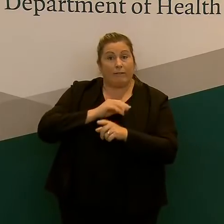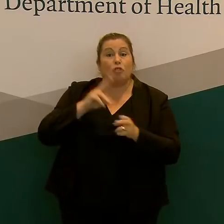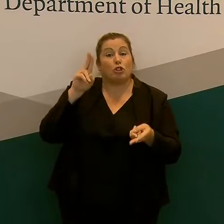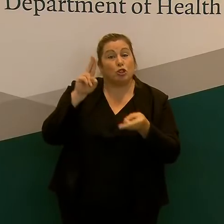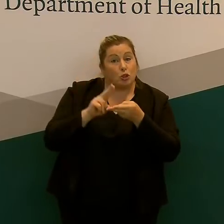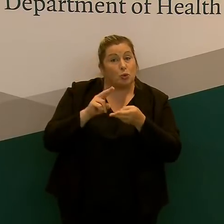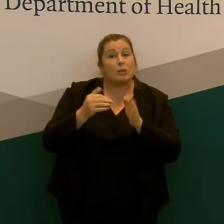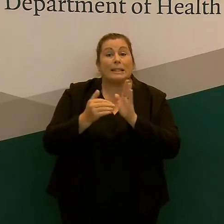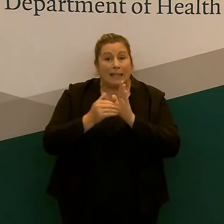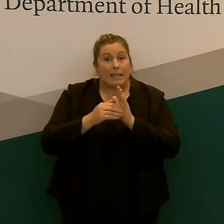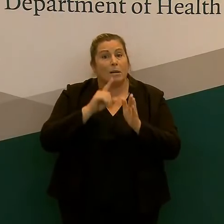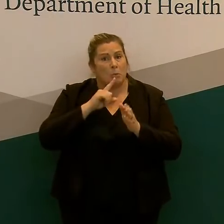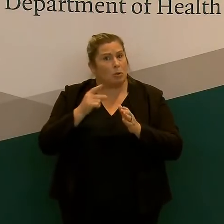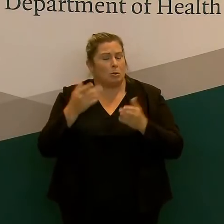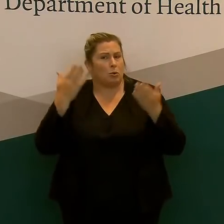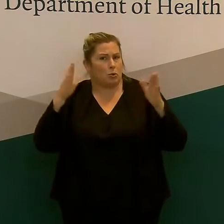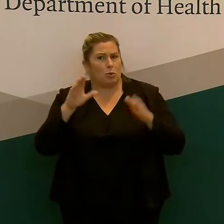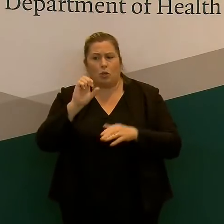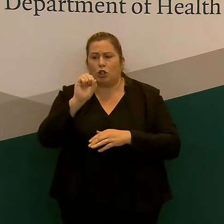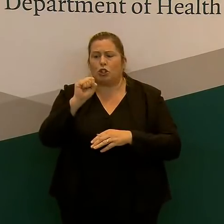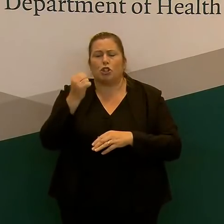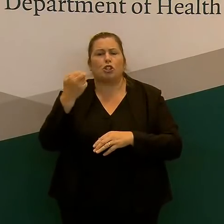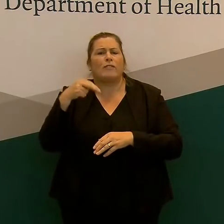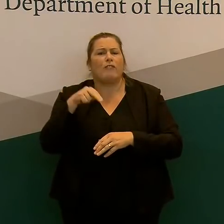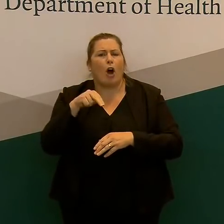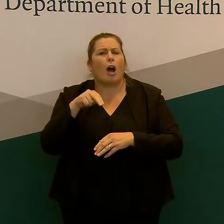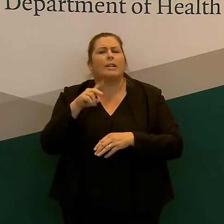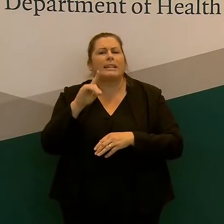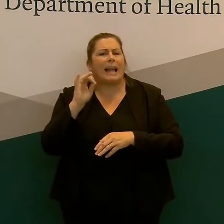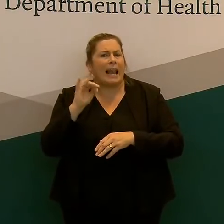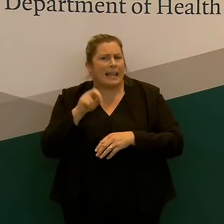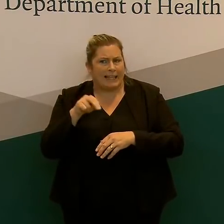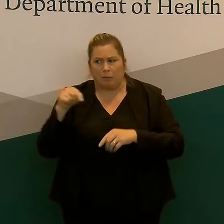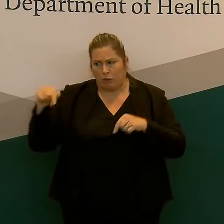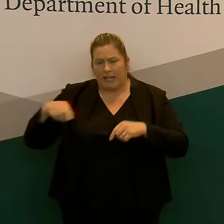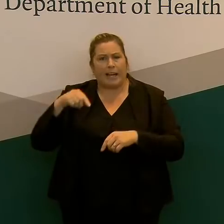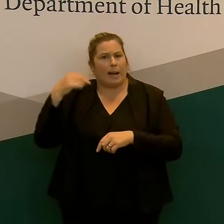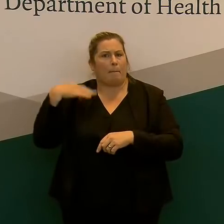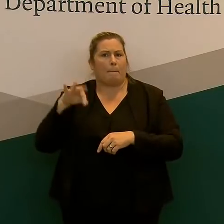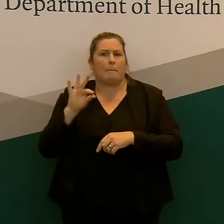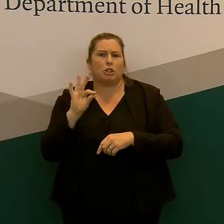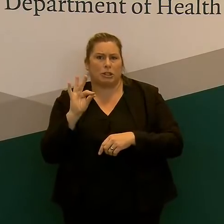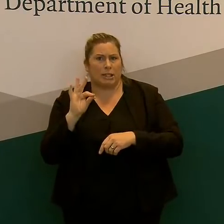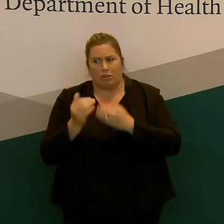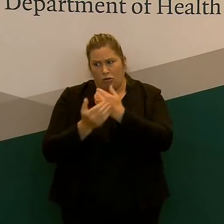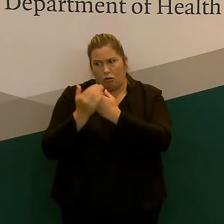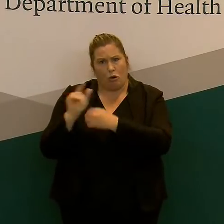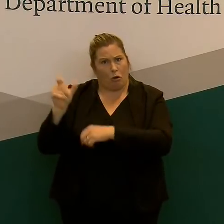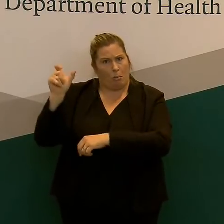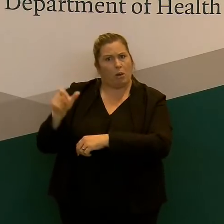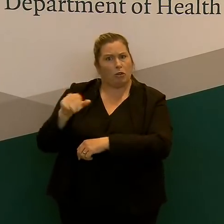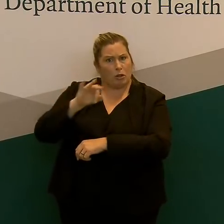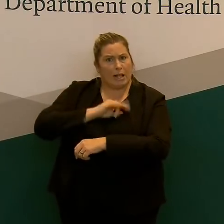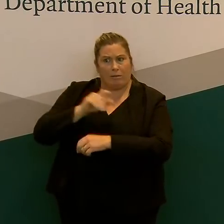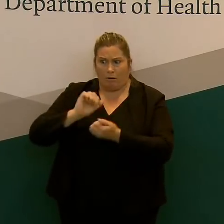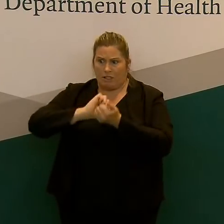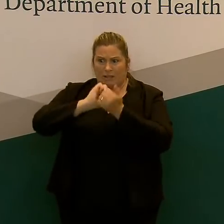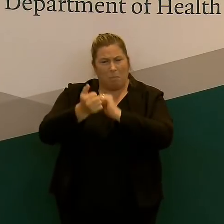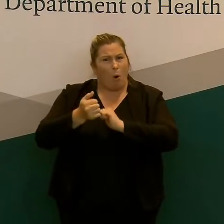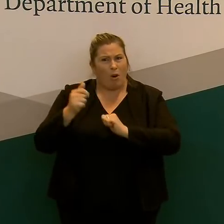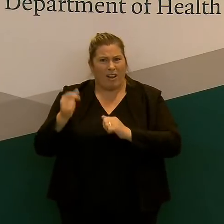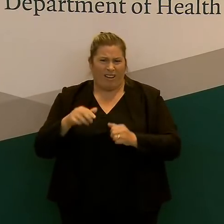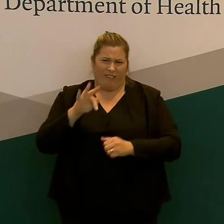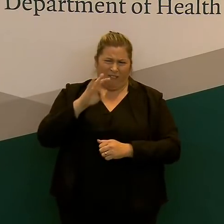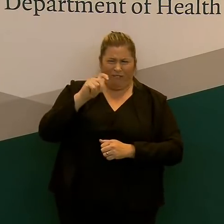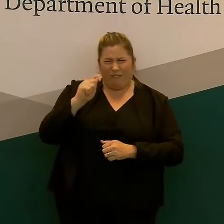reduced, as we demonstrated when we had Siobhan Killeen from the Dublin ladies football team with us here on Monday, even elite sports persons at a